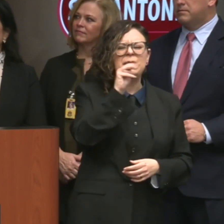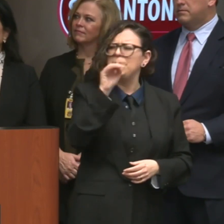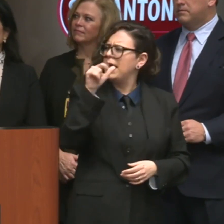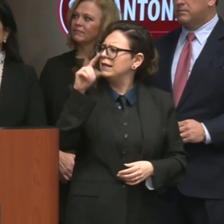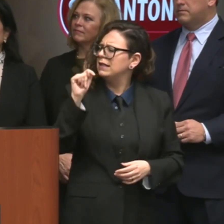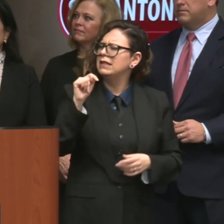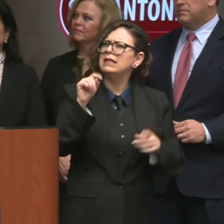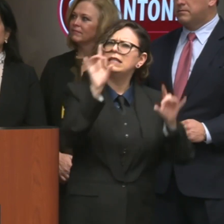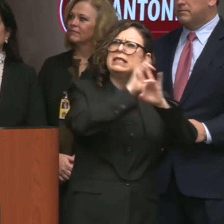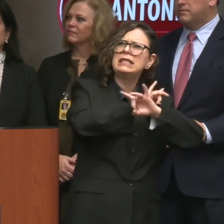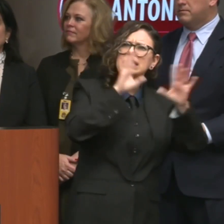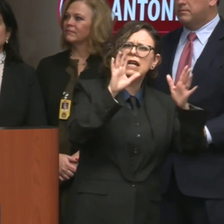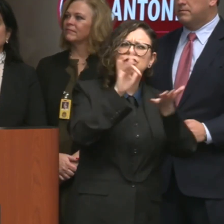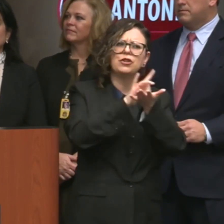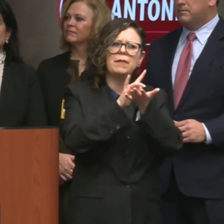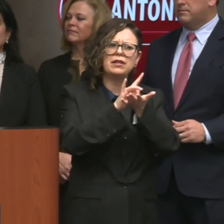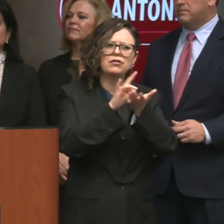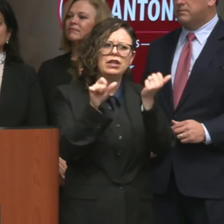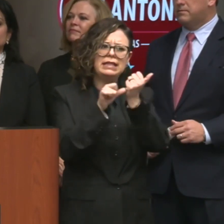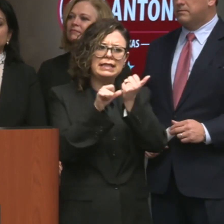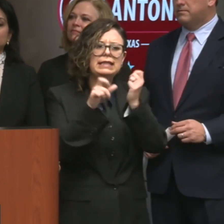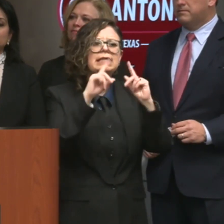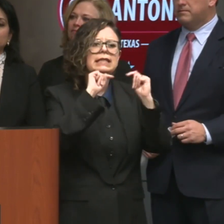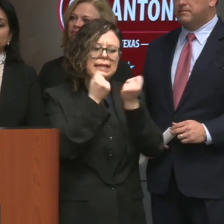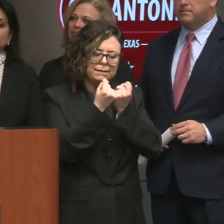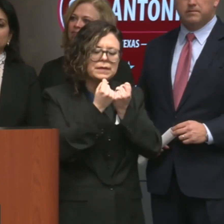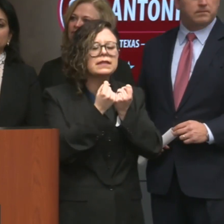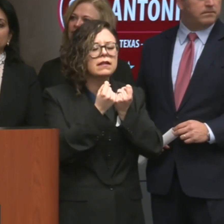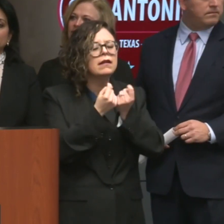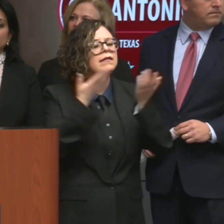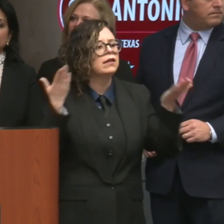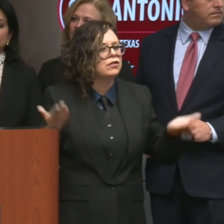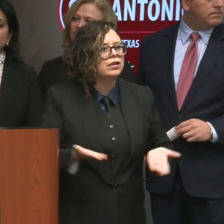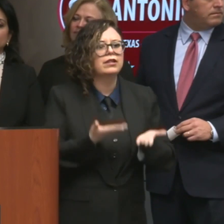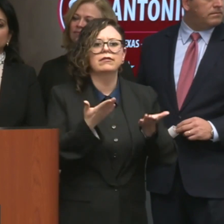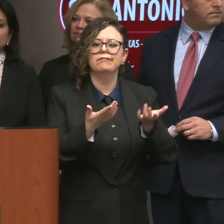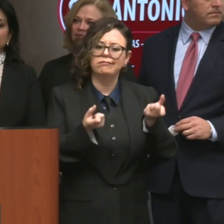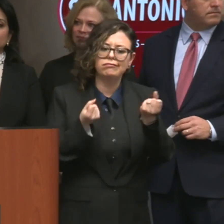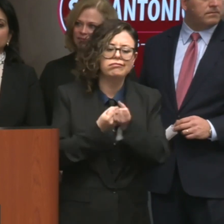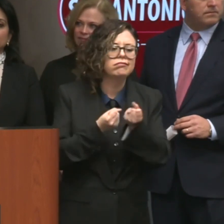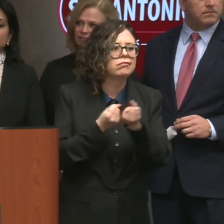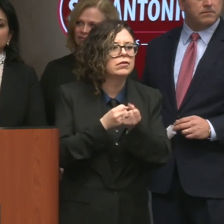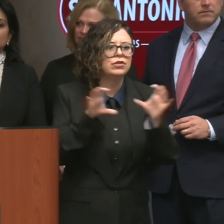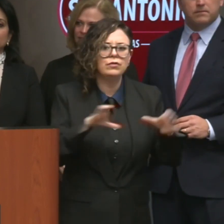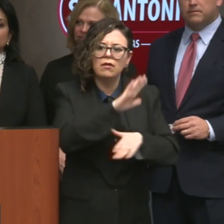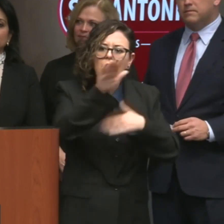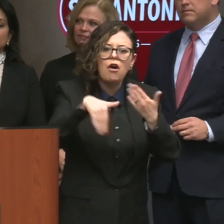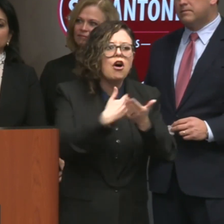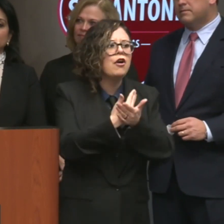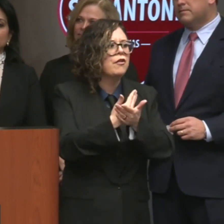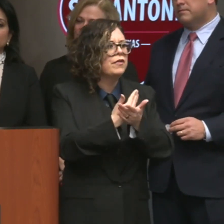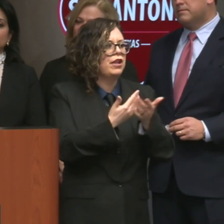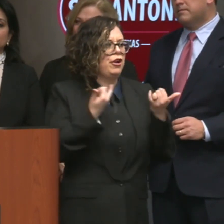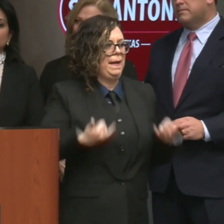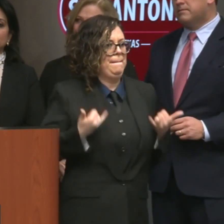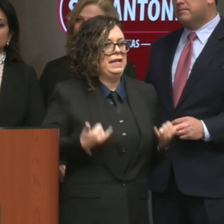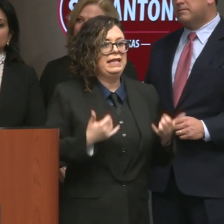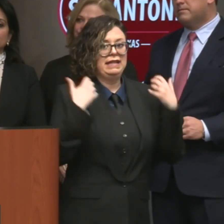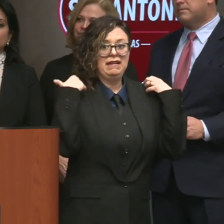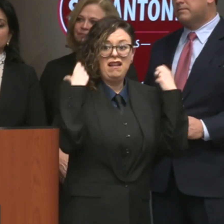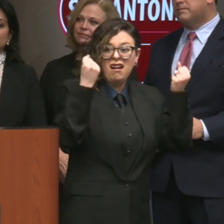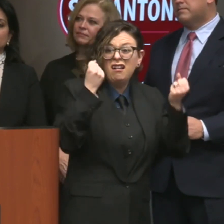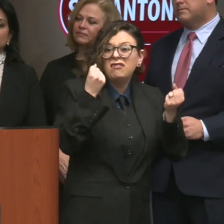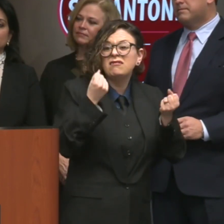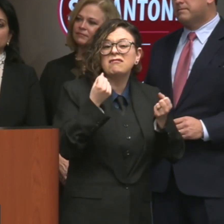DMAT? Disaster medical assistance teams that are here forming the core of their immediate health care needs in the facility. If they